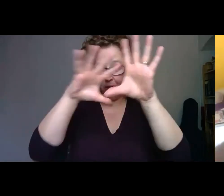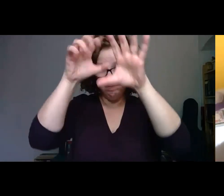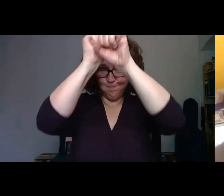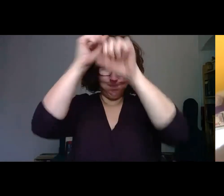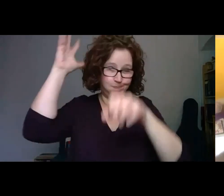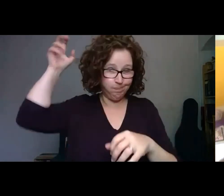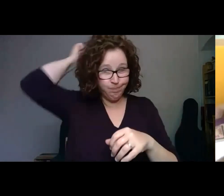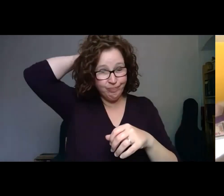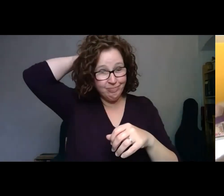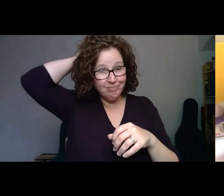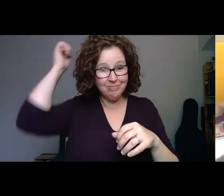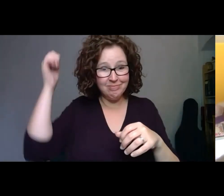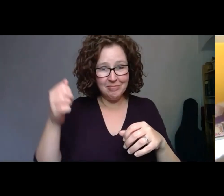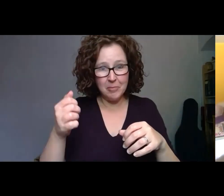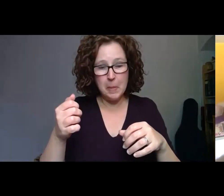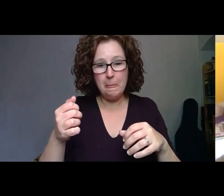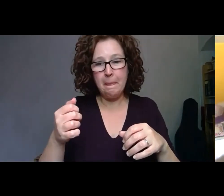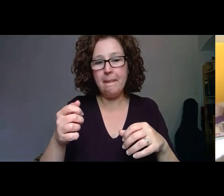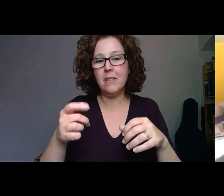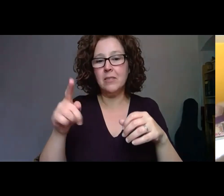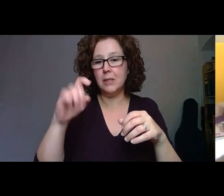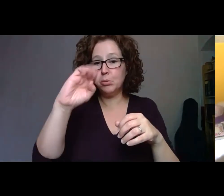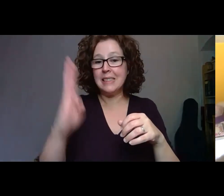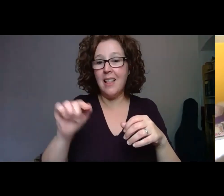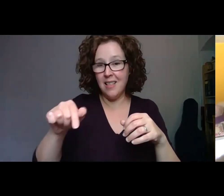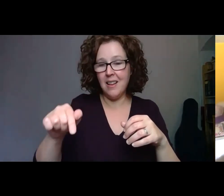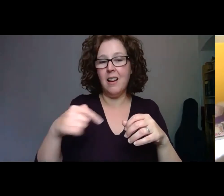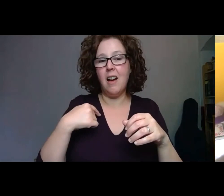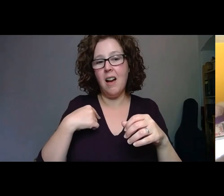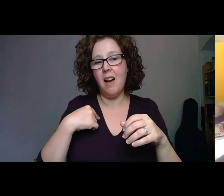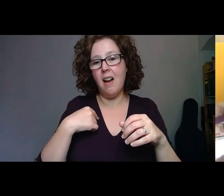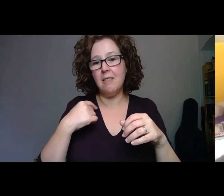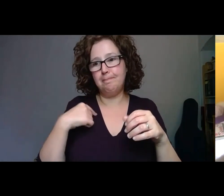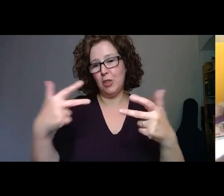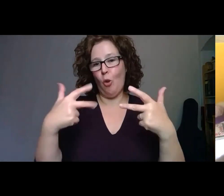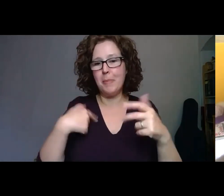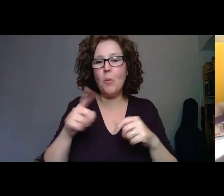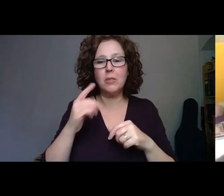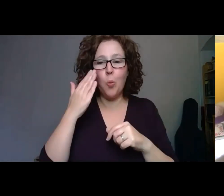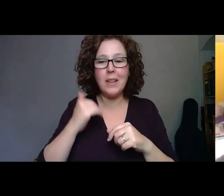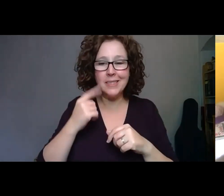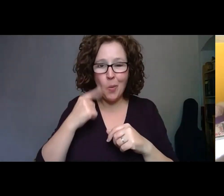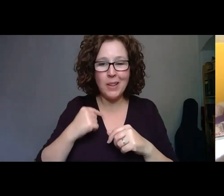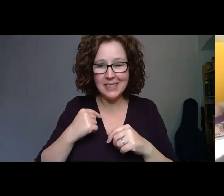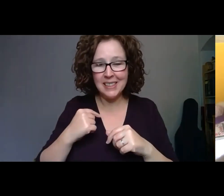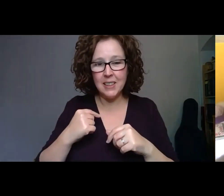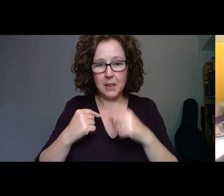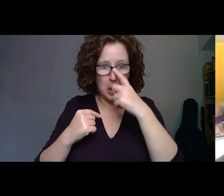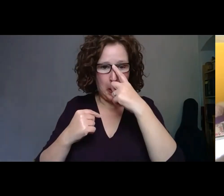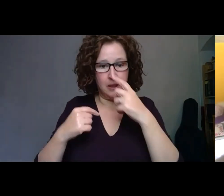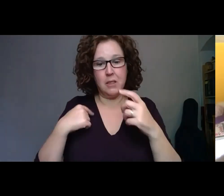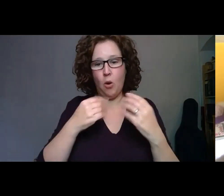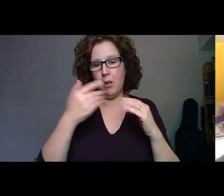bun. And in Brazil, I am considered white. So I descend